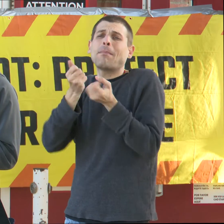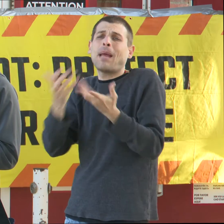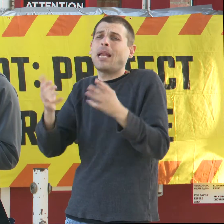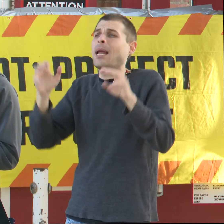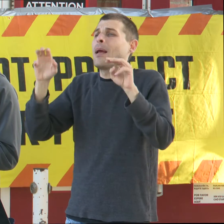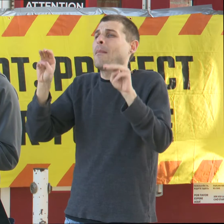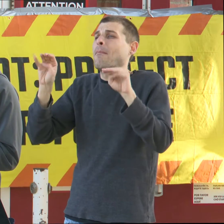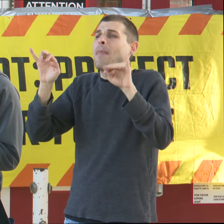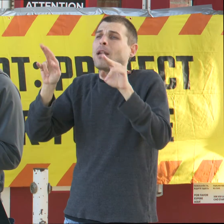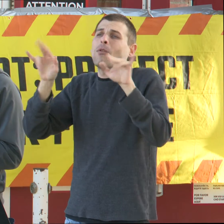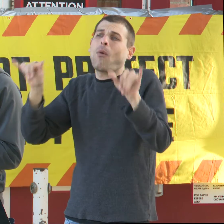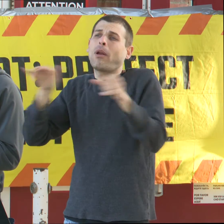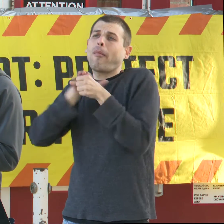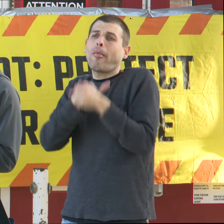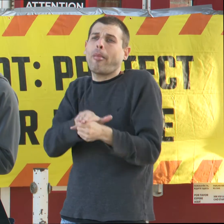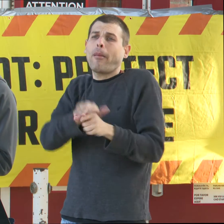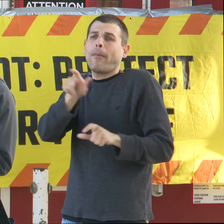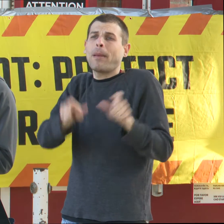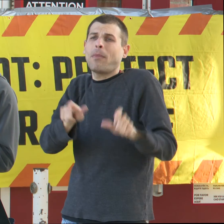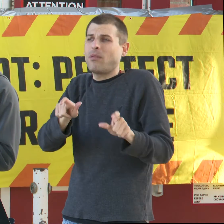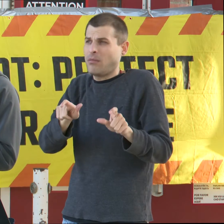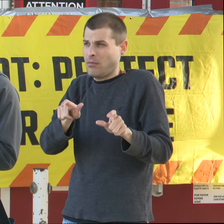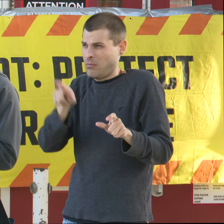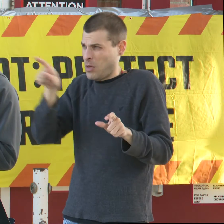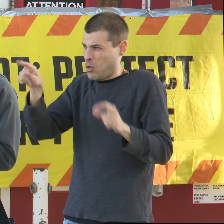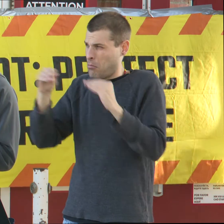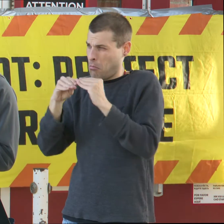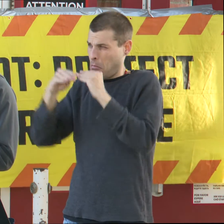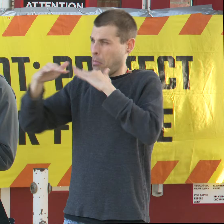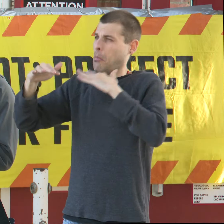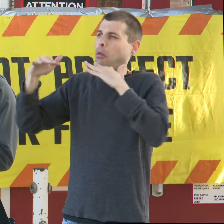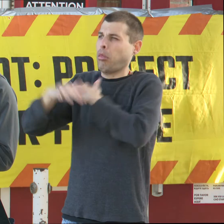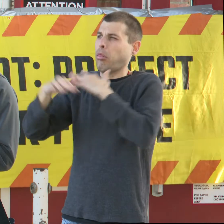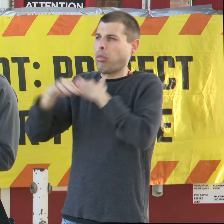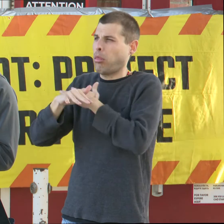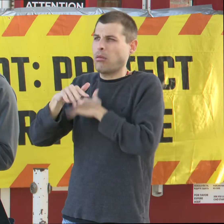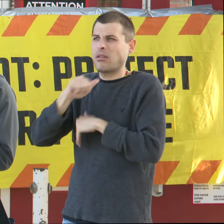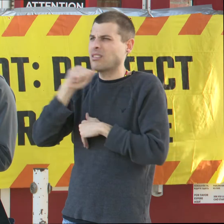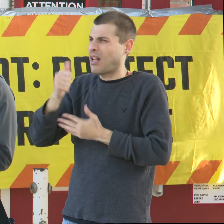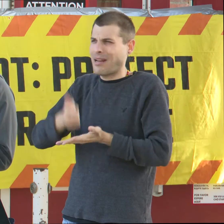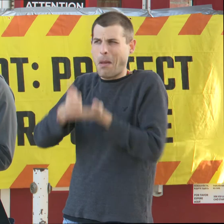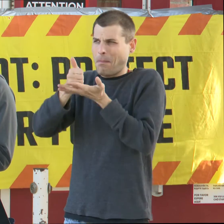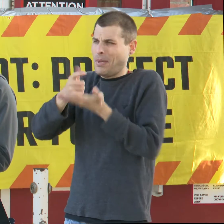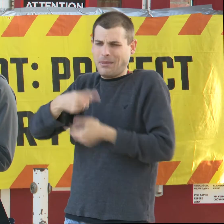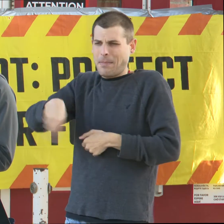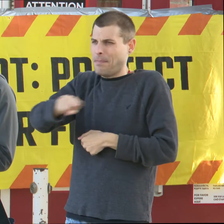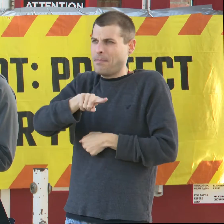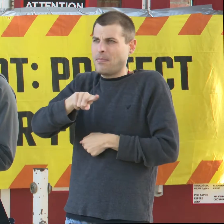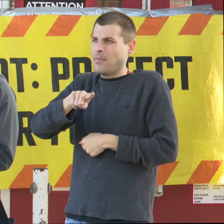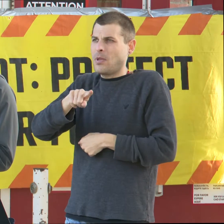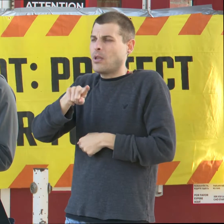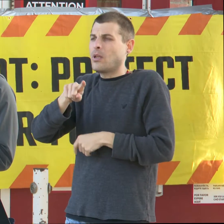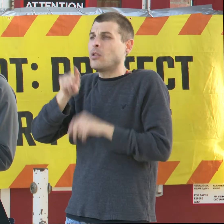people is not creating wealth for people. People can find a different job. You can't find